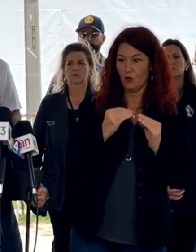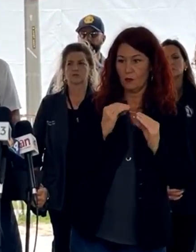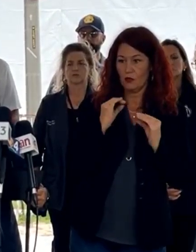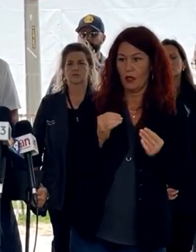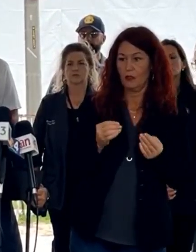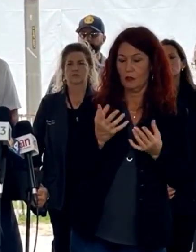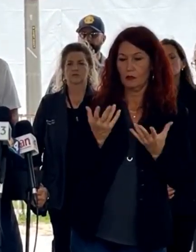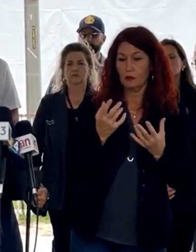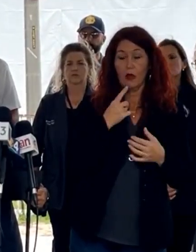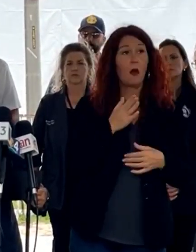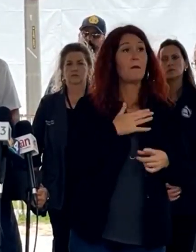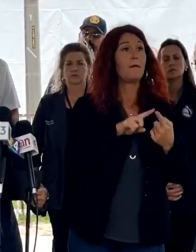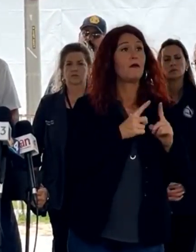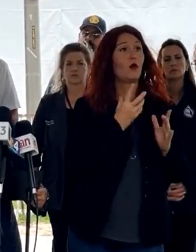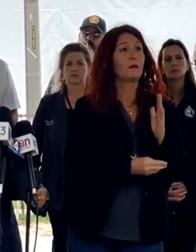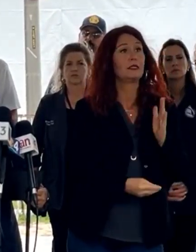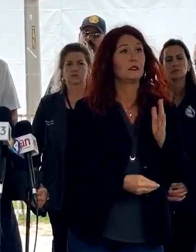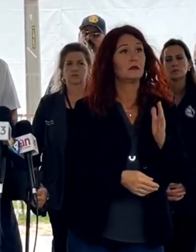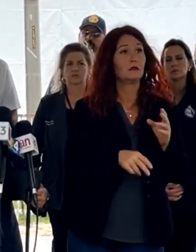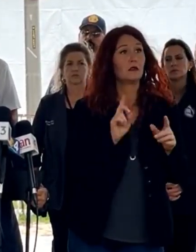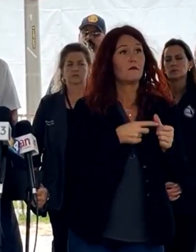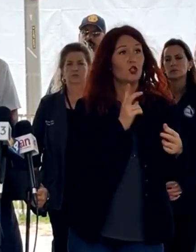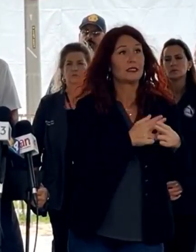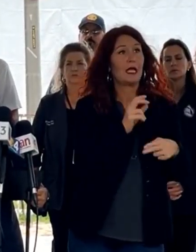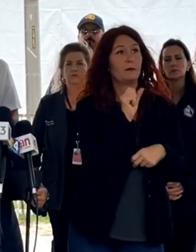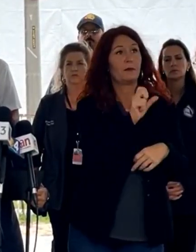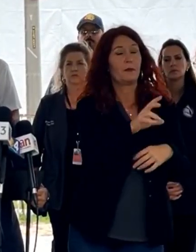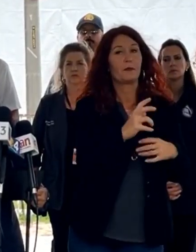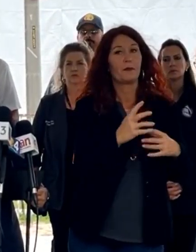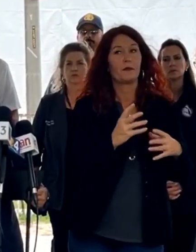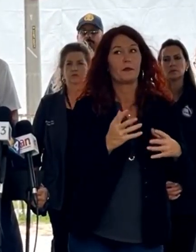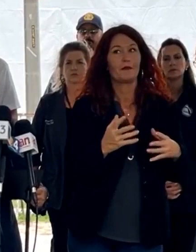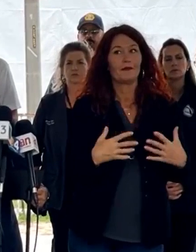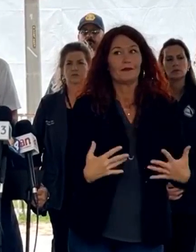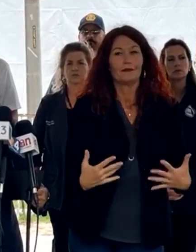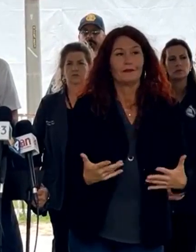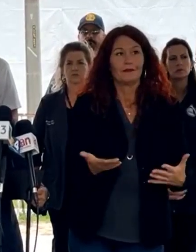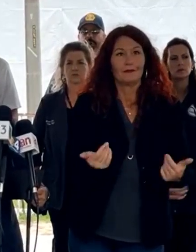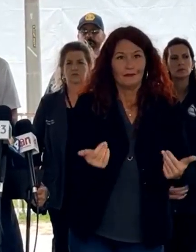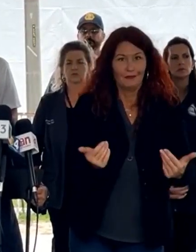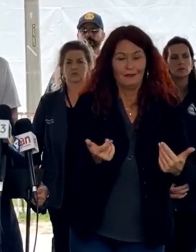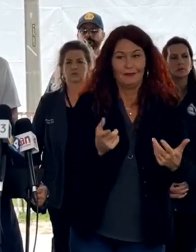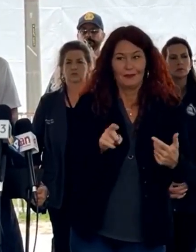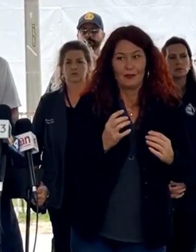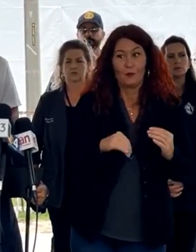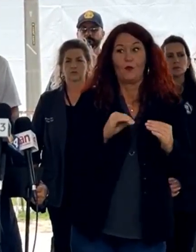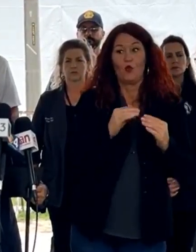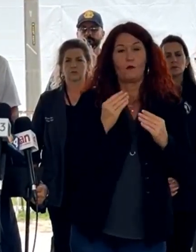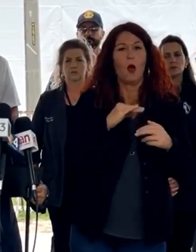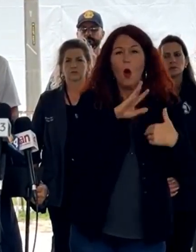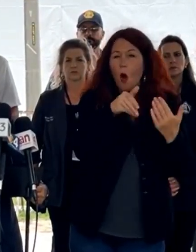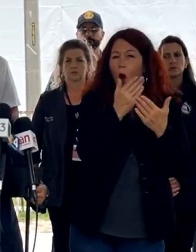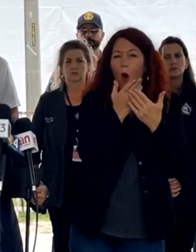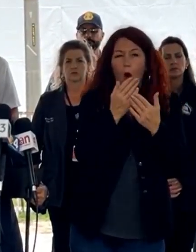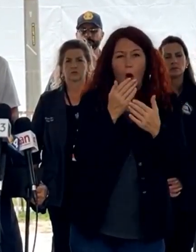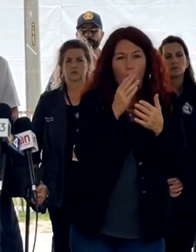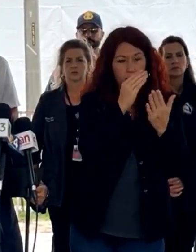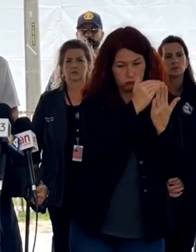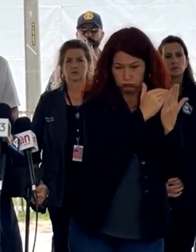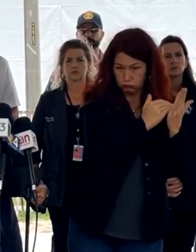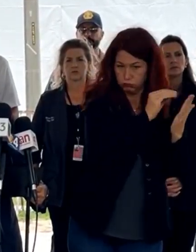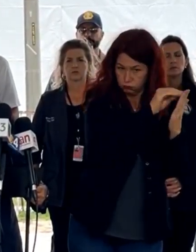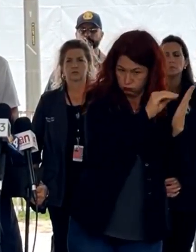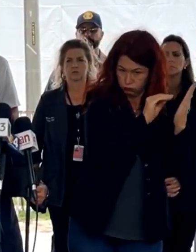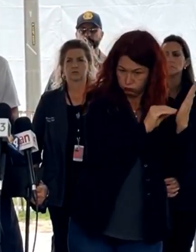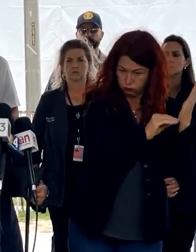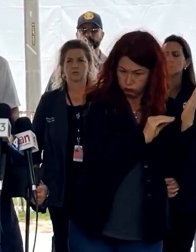numbers. People call with partial information, not enough to really secure whether that person may or may not have been in the building.